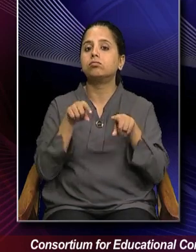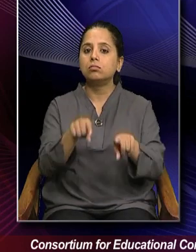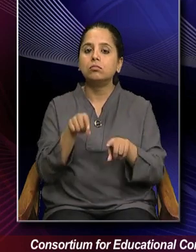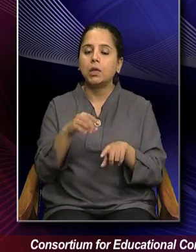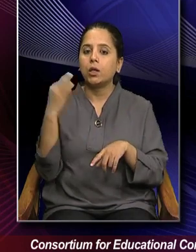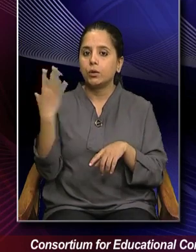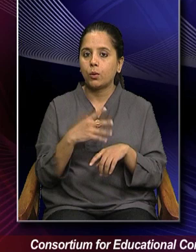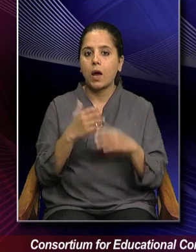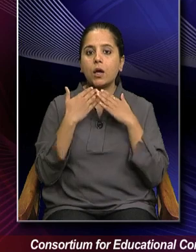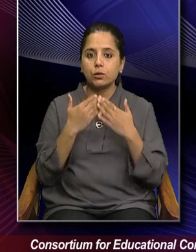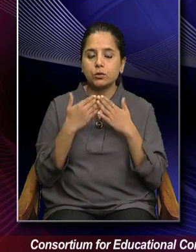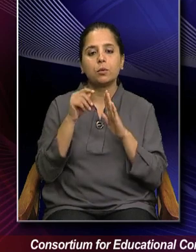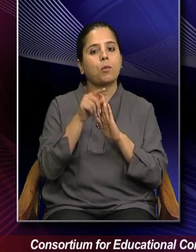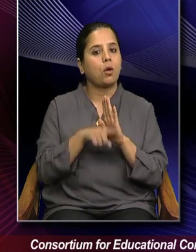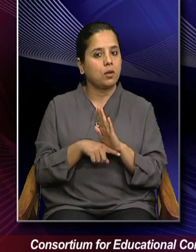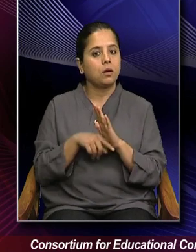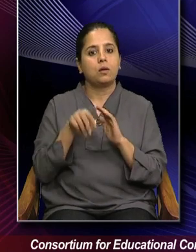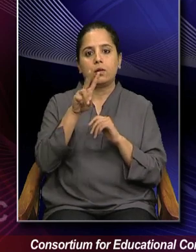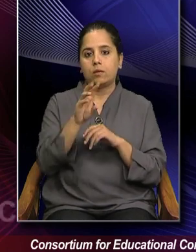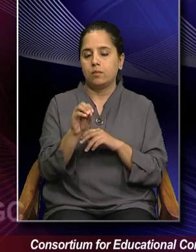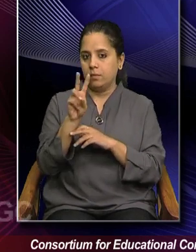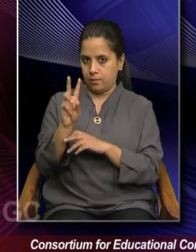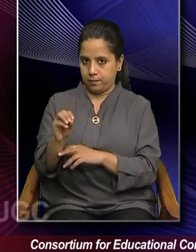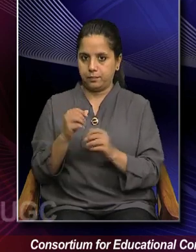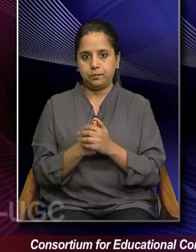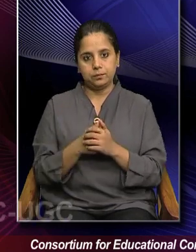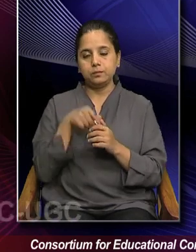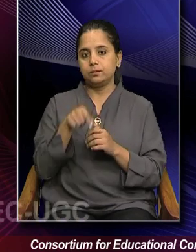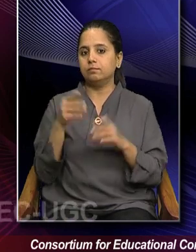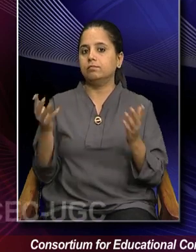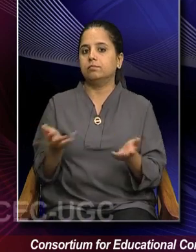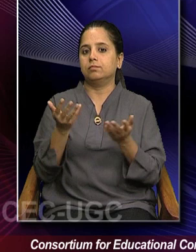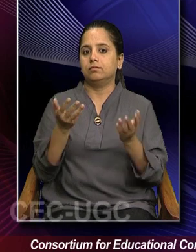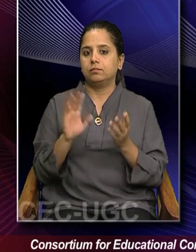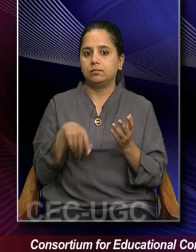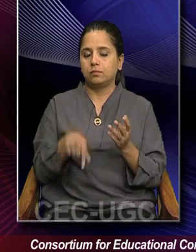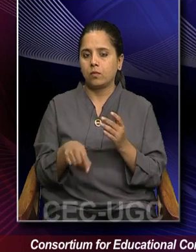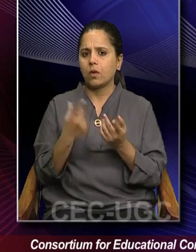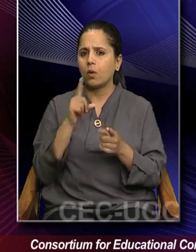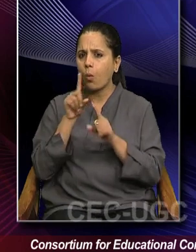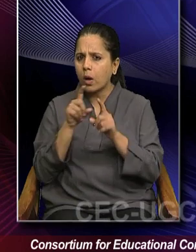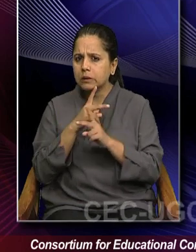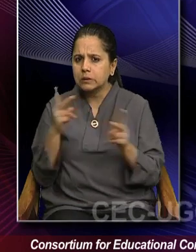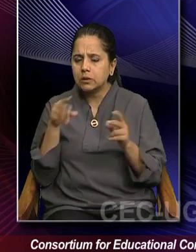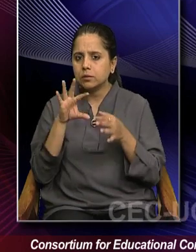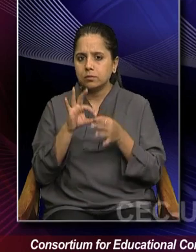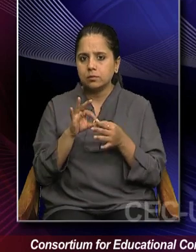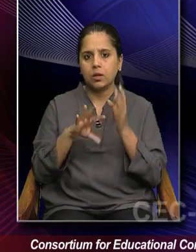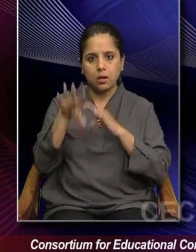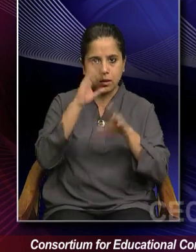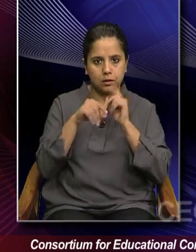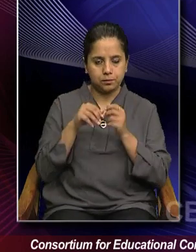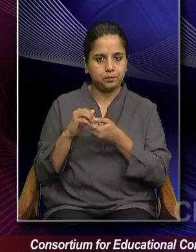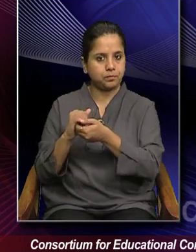the new education policy 2020. It encourages the inquiry-based learning and the